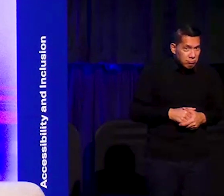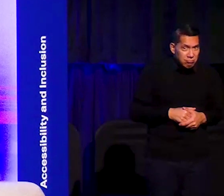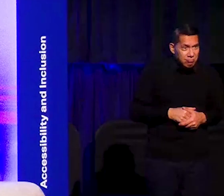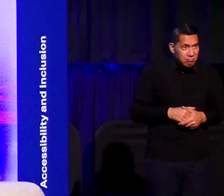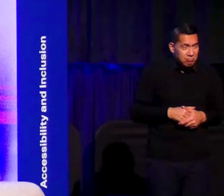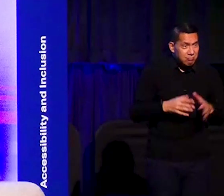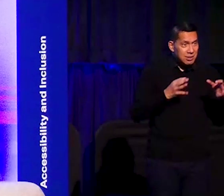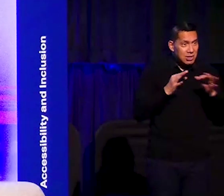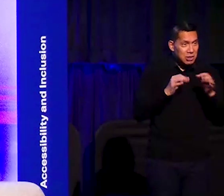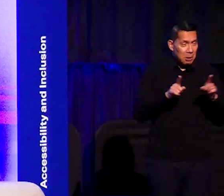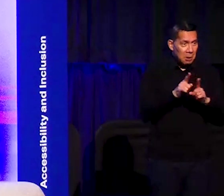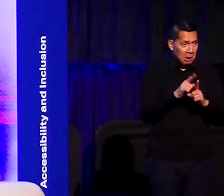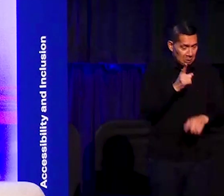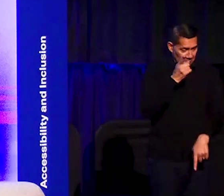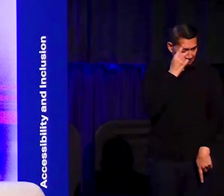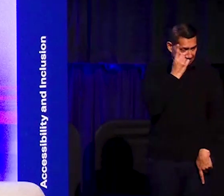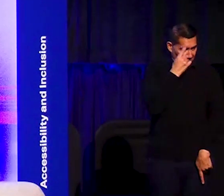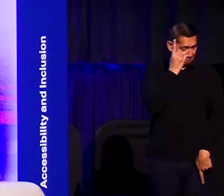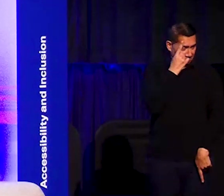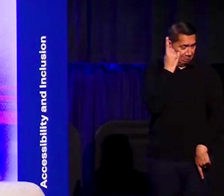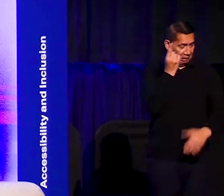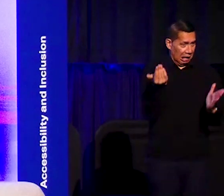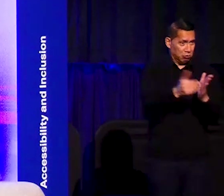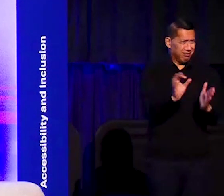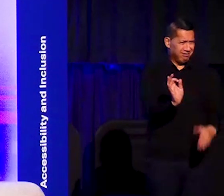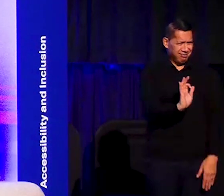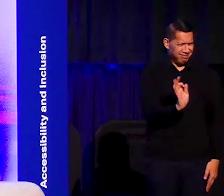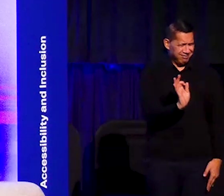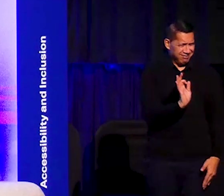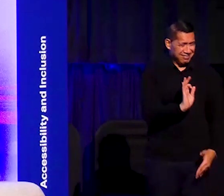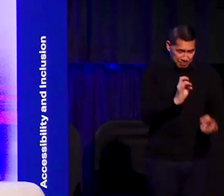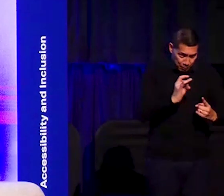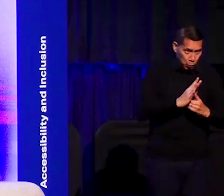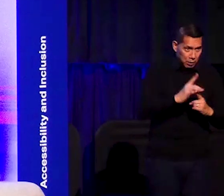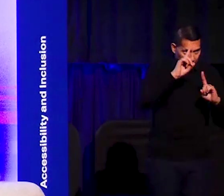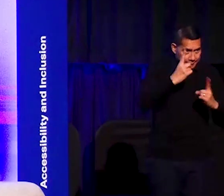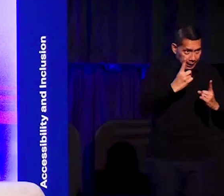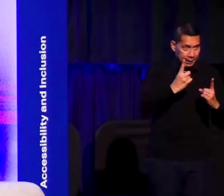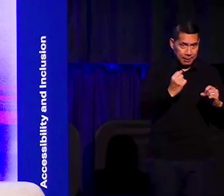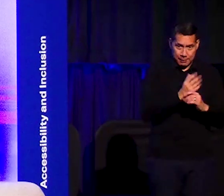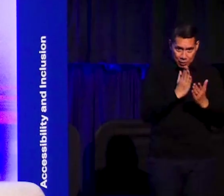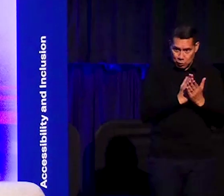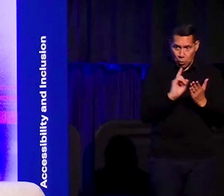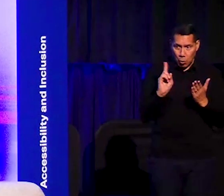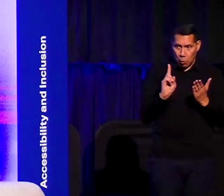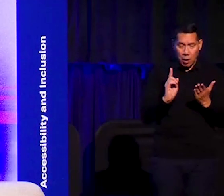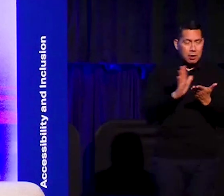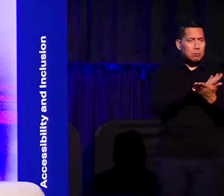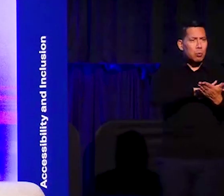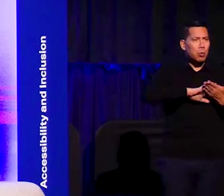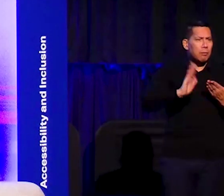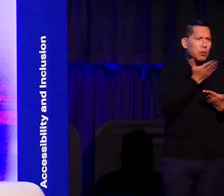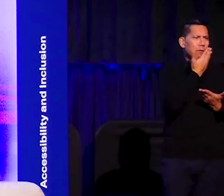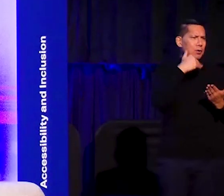not a frivolous, optional extra. It is foundational to understanding, to having these smooth user